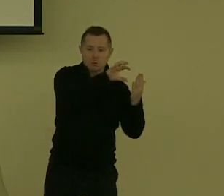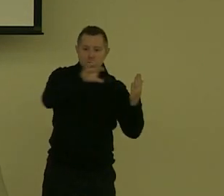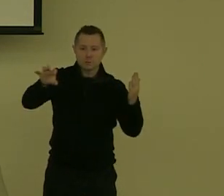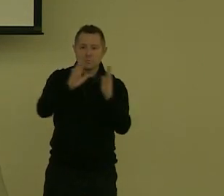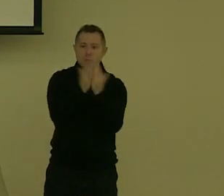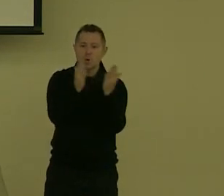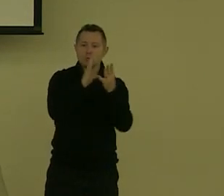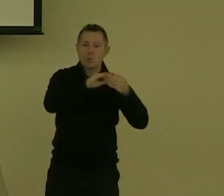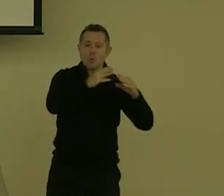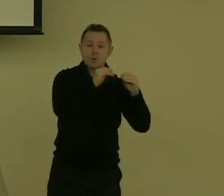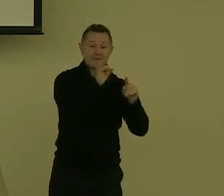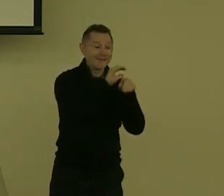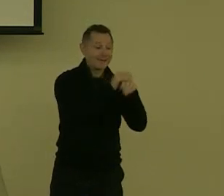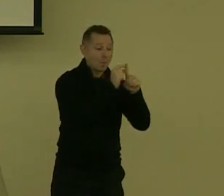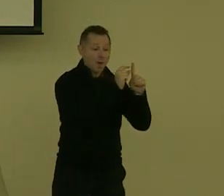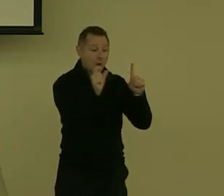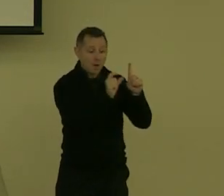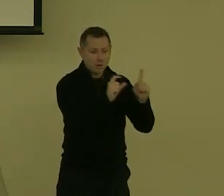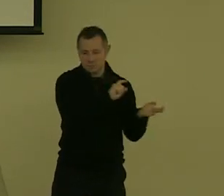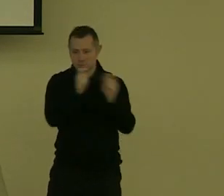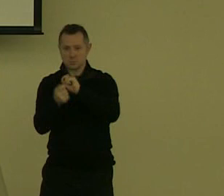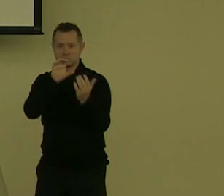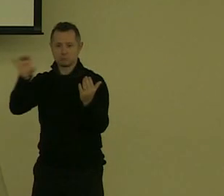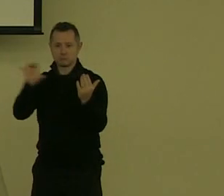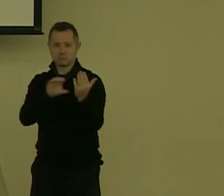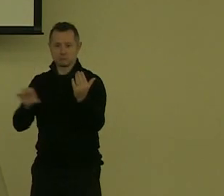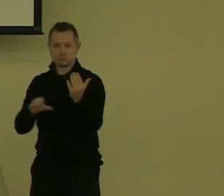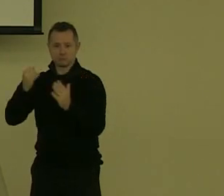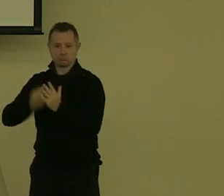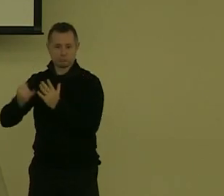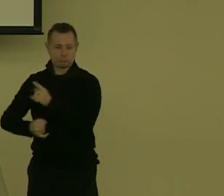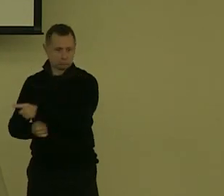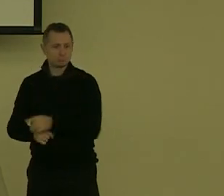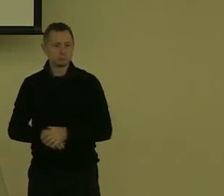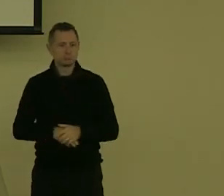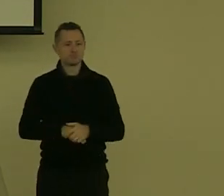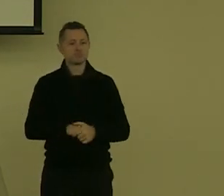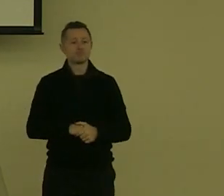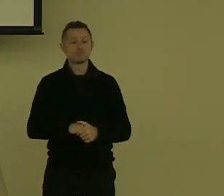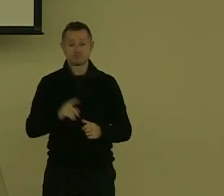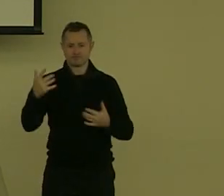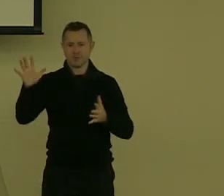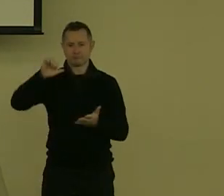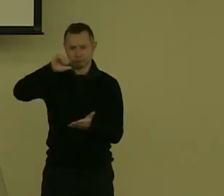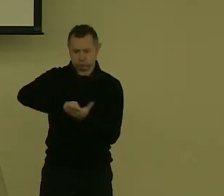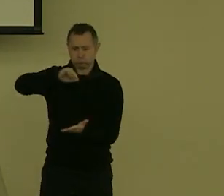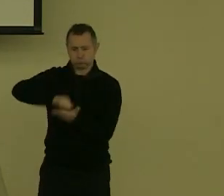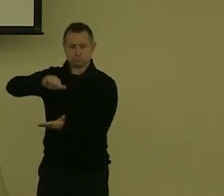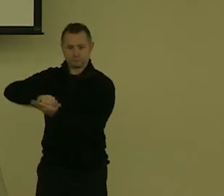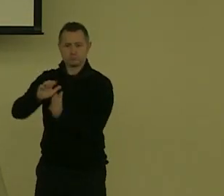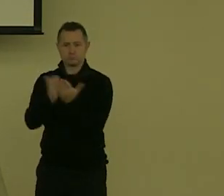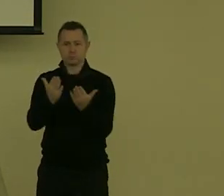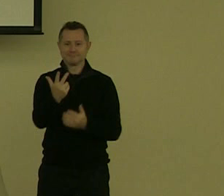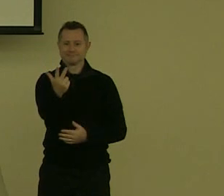I have published three books. So one of them is part of the packet for the winner of the prize. It's